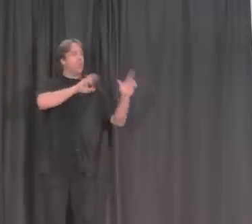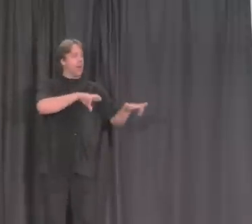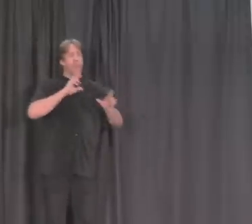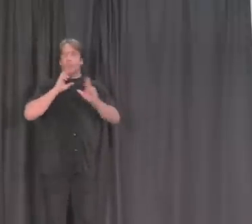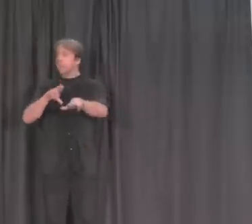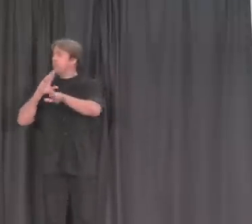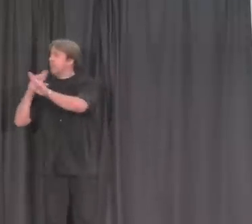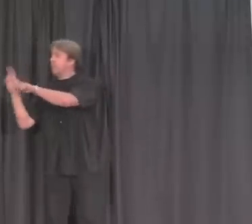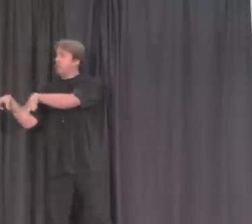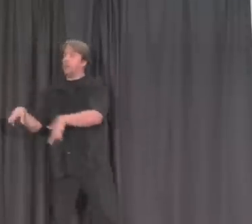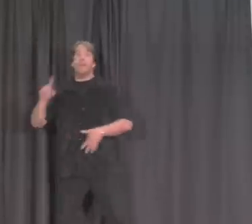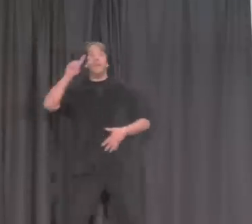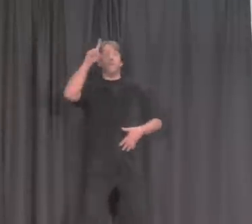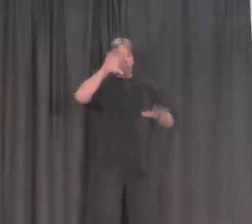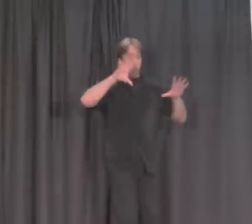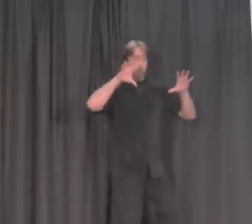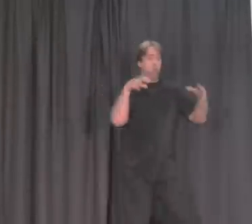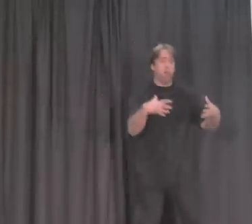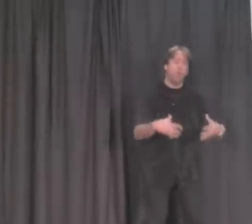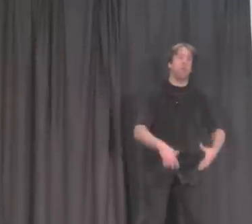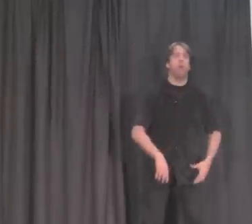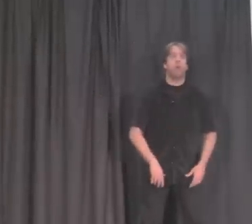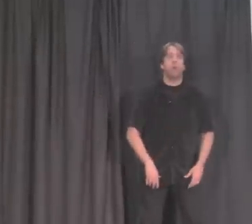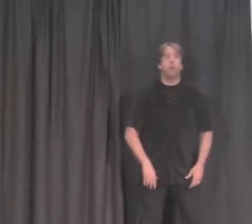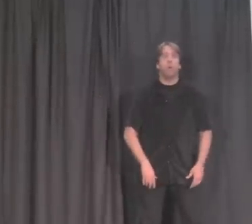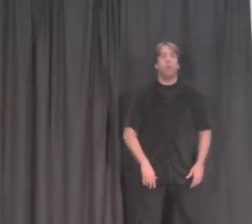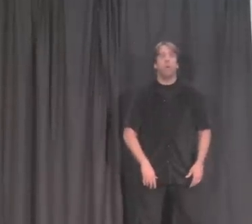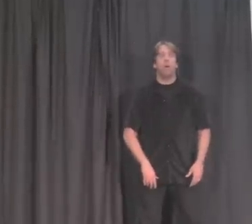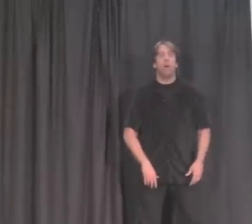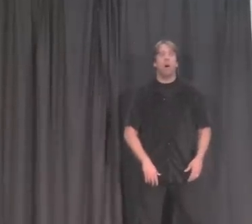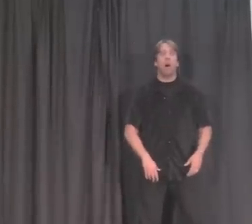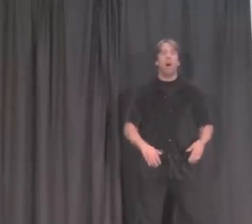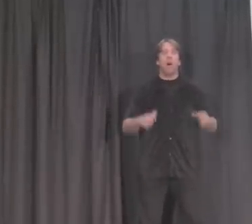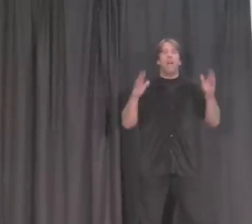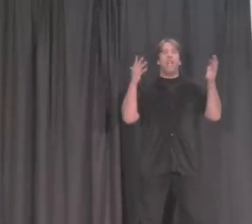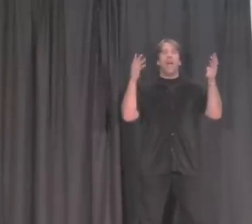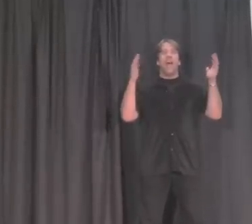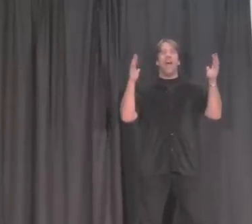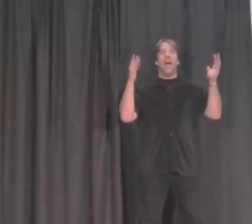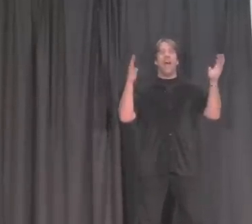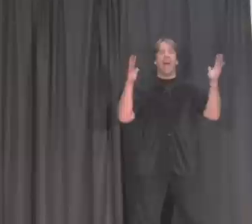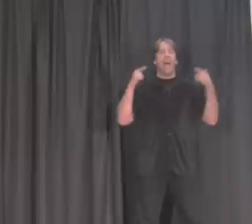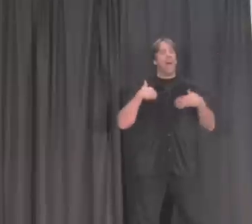And there's usually three different responses to this. The first group says,